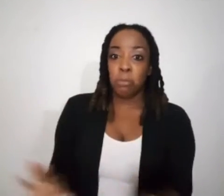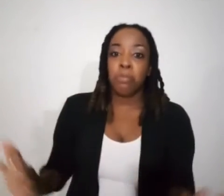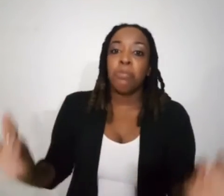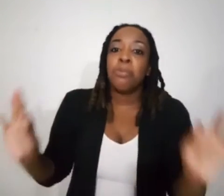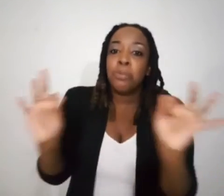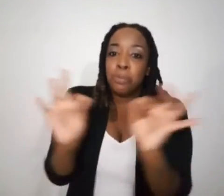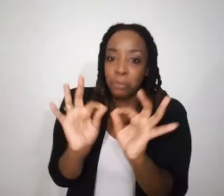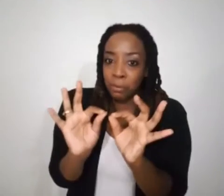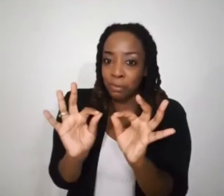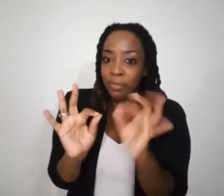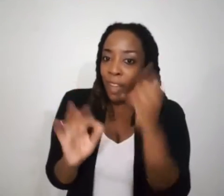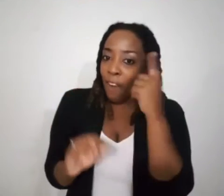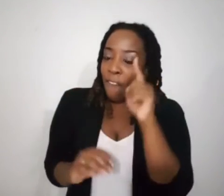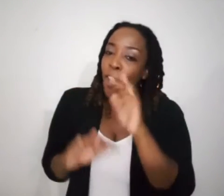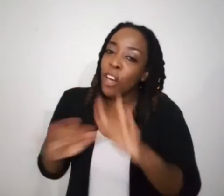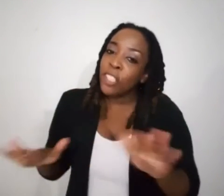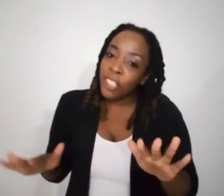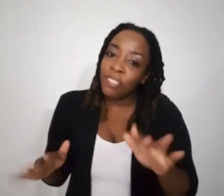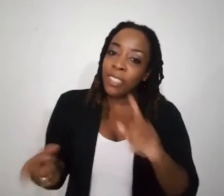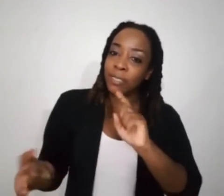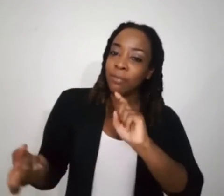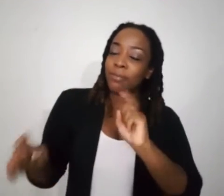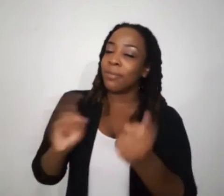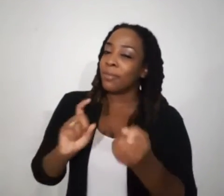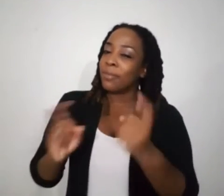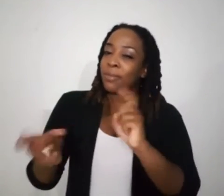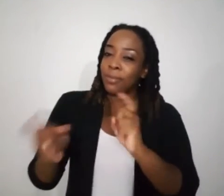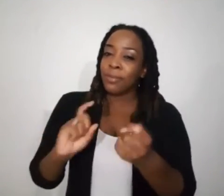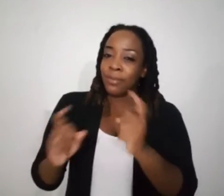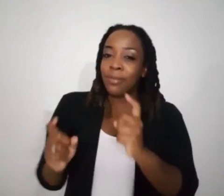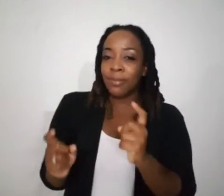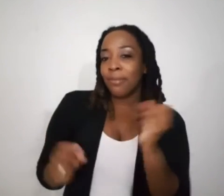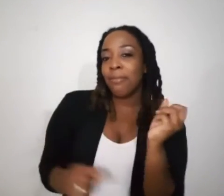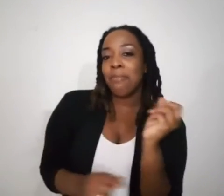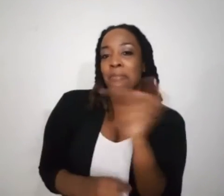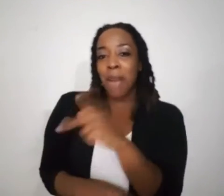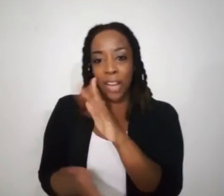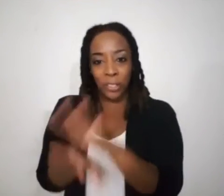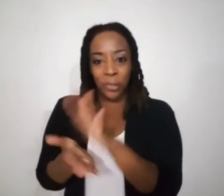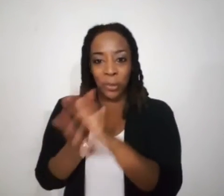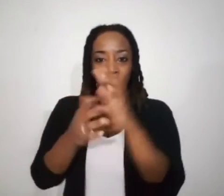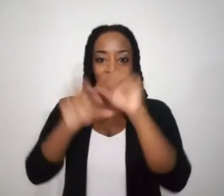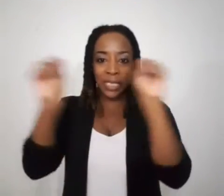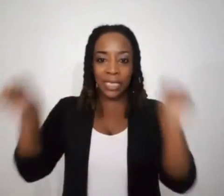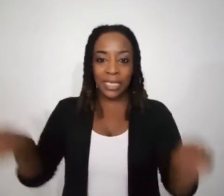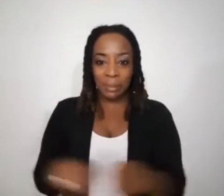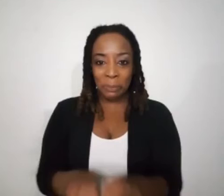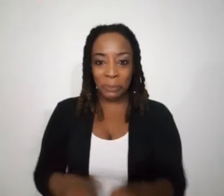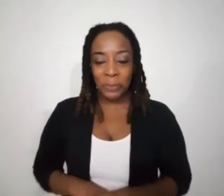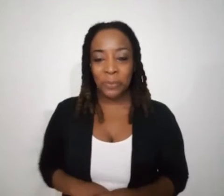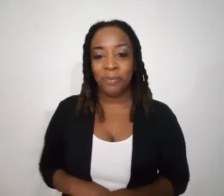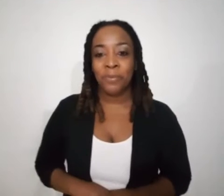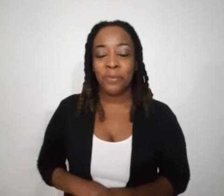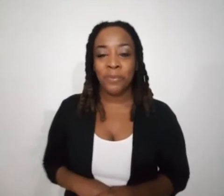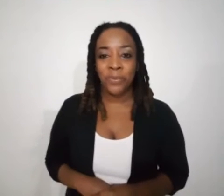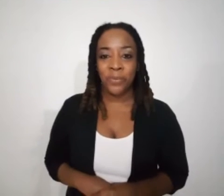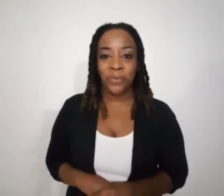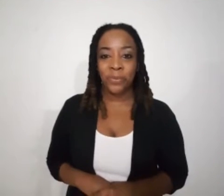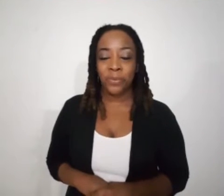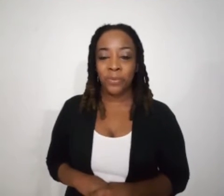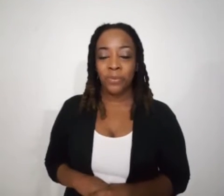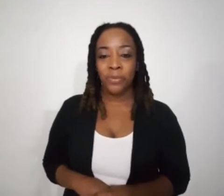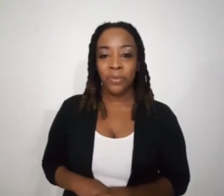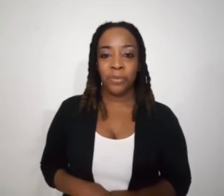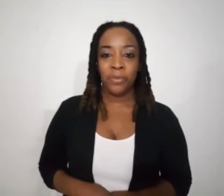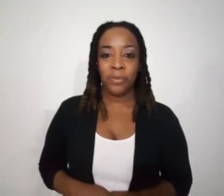them to adjust back into this school setting. And many of